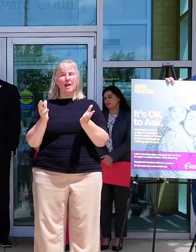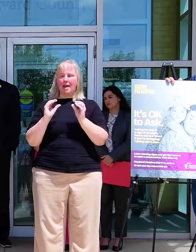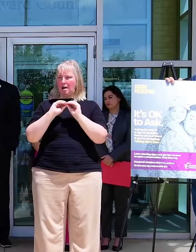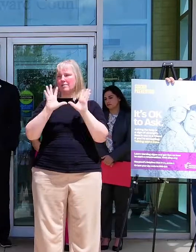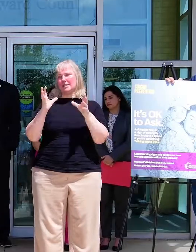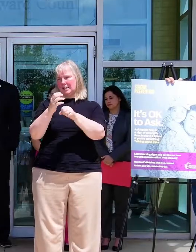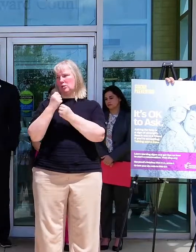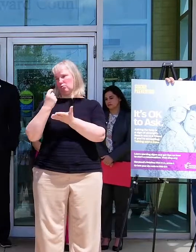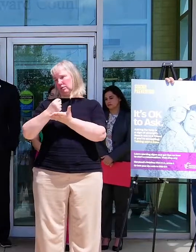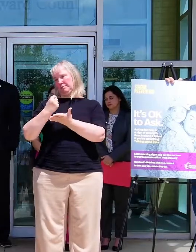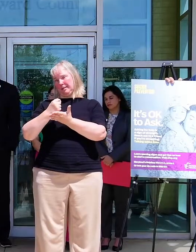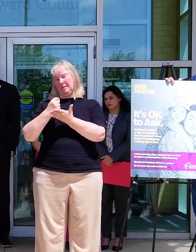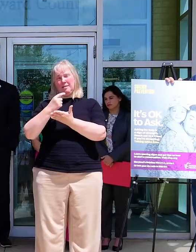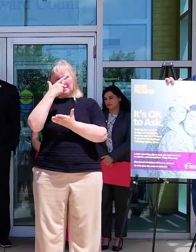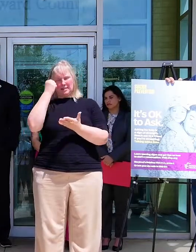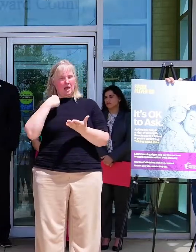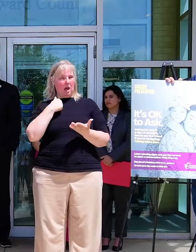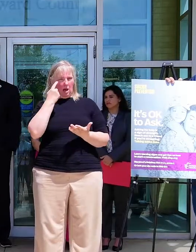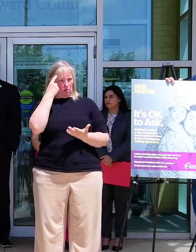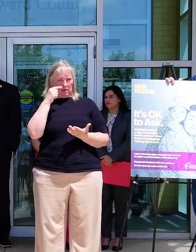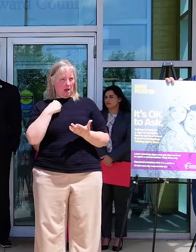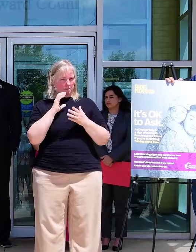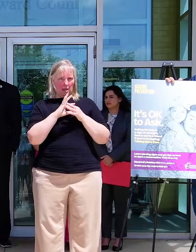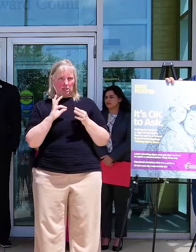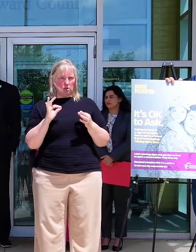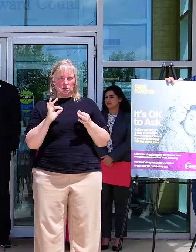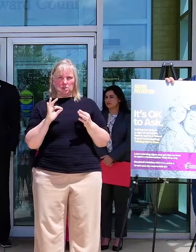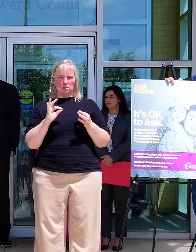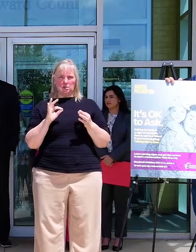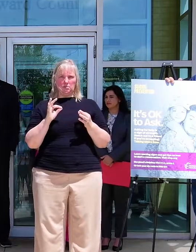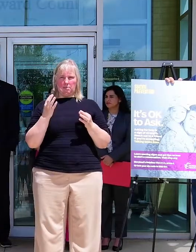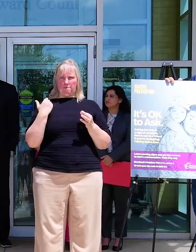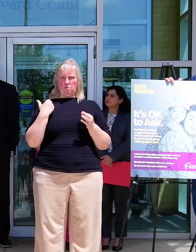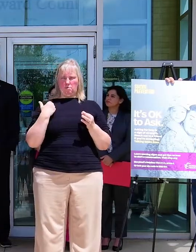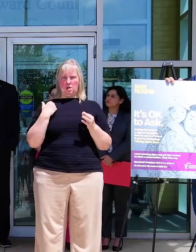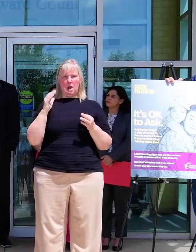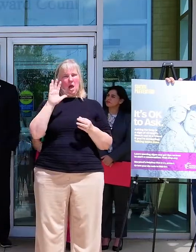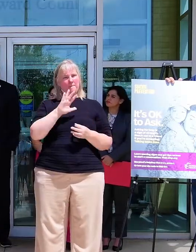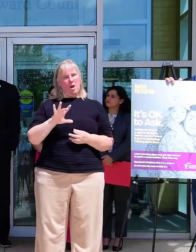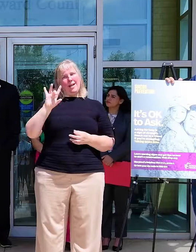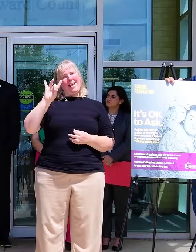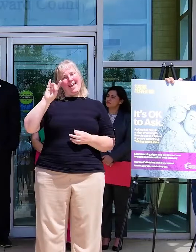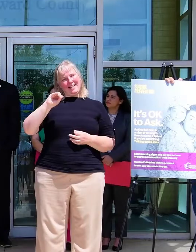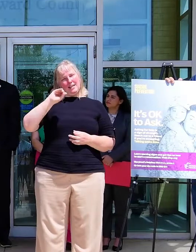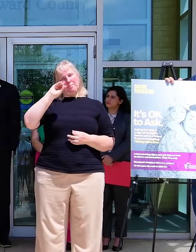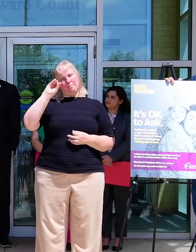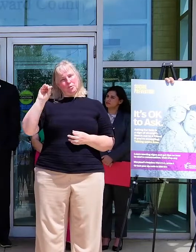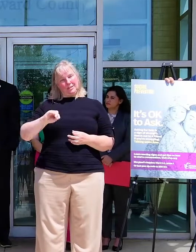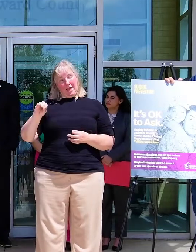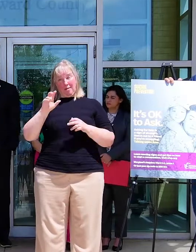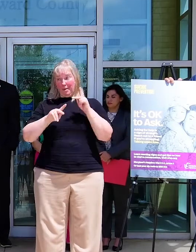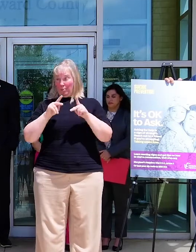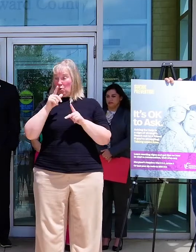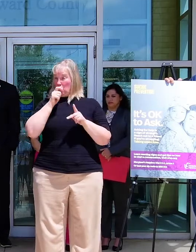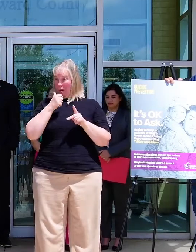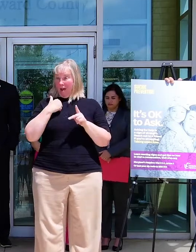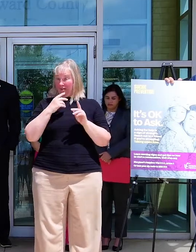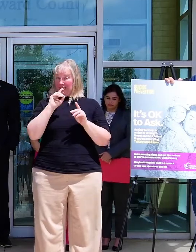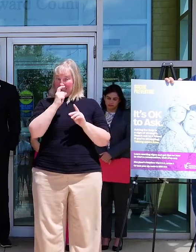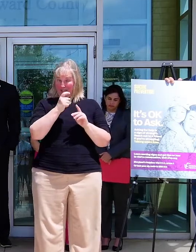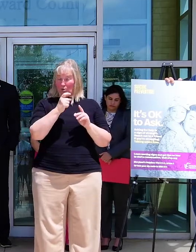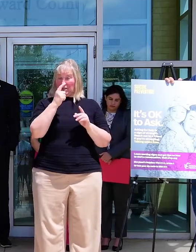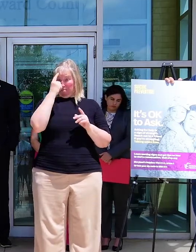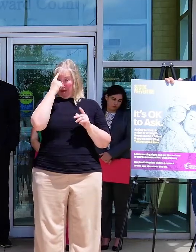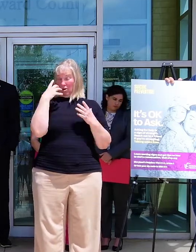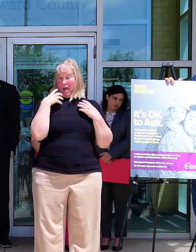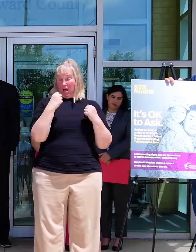treatment, because I don't think I mentioned that about 80% of people who even are diagnosed with a mental health